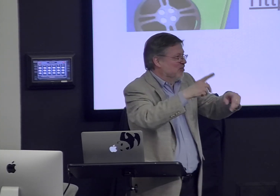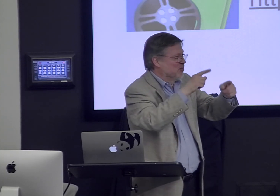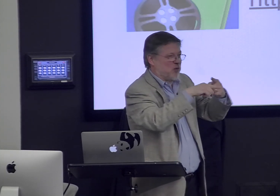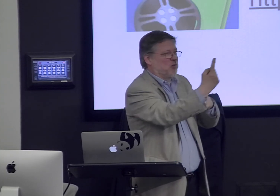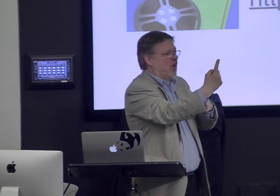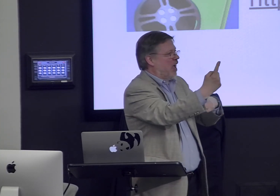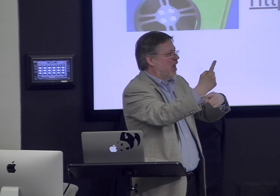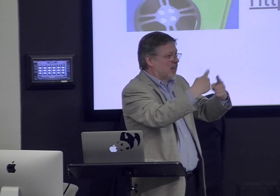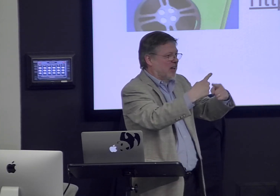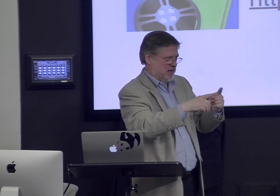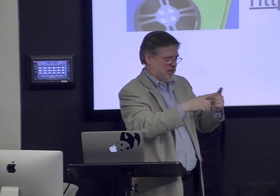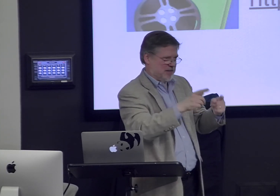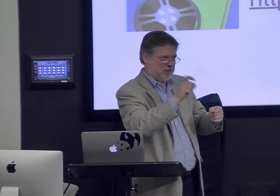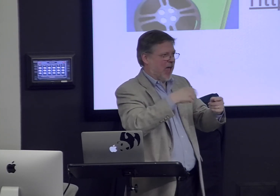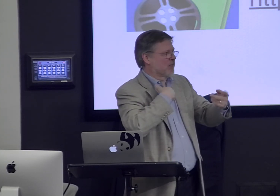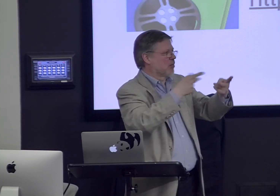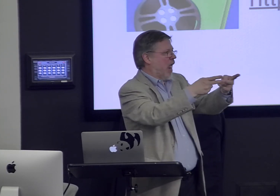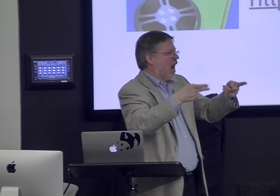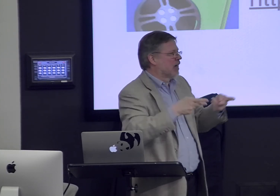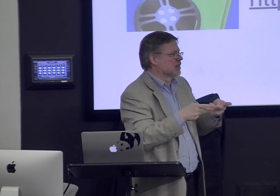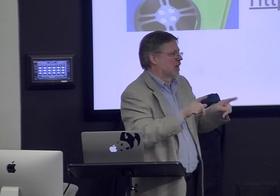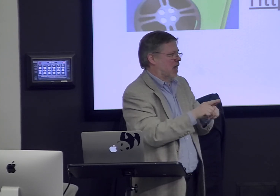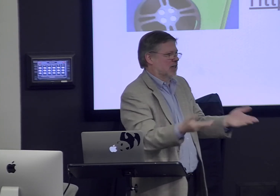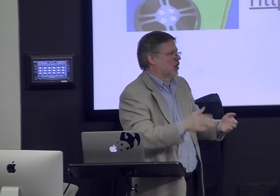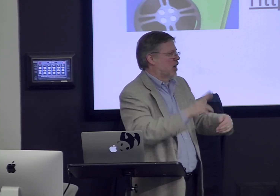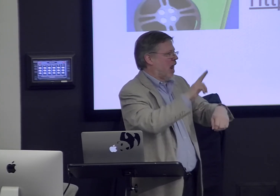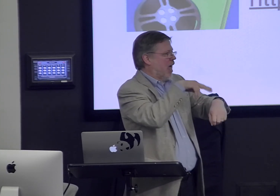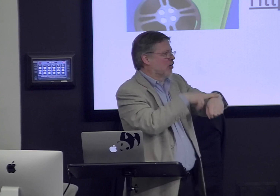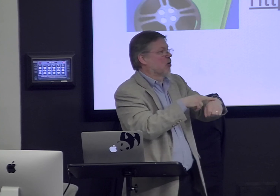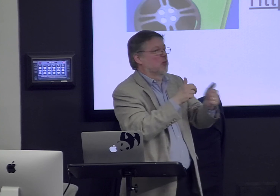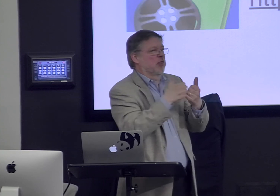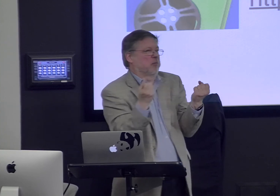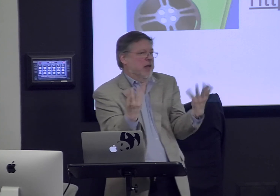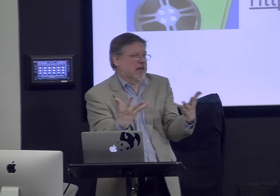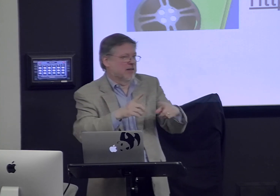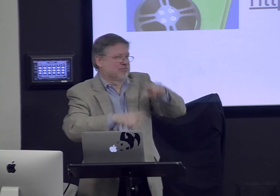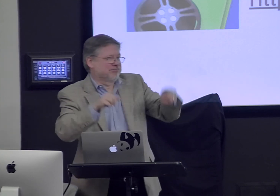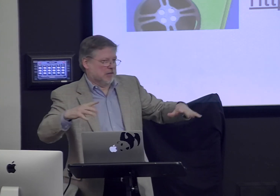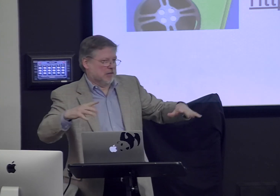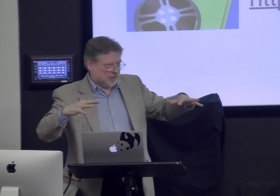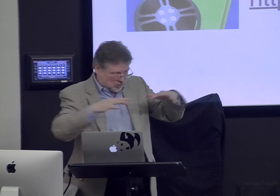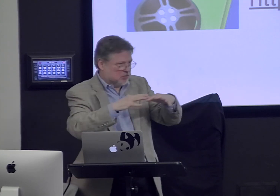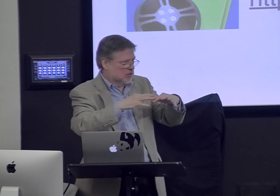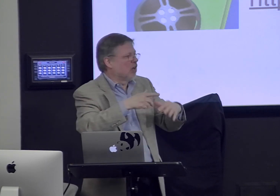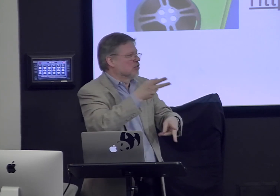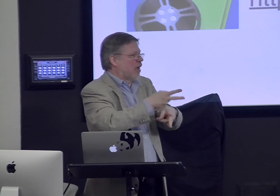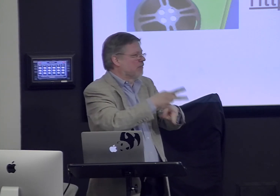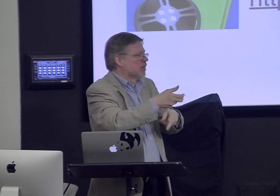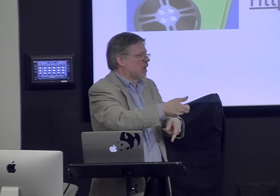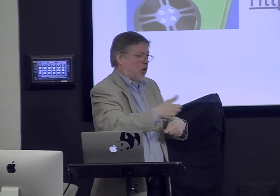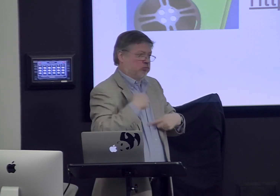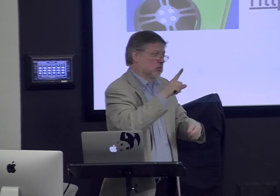what naturally happens in a signing community, you're going to start with